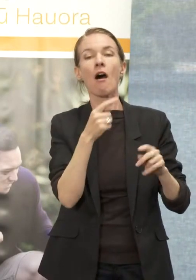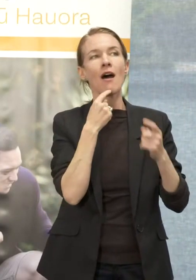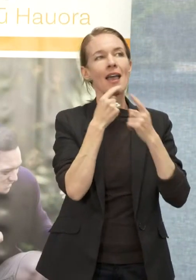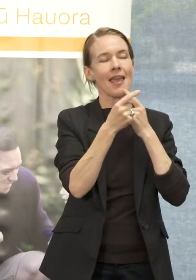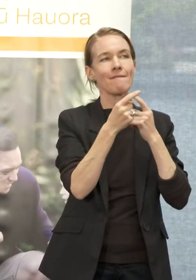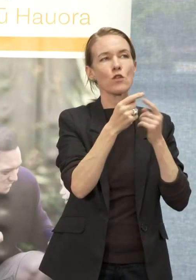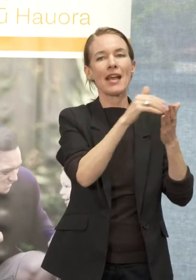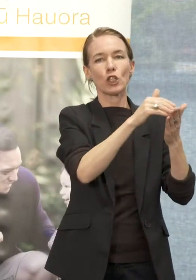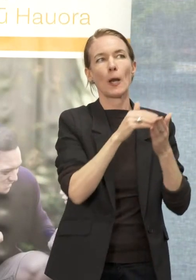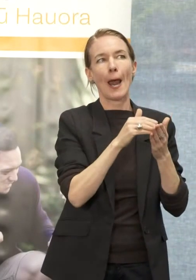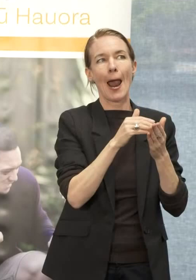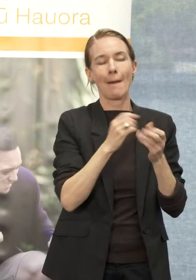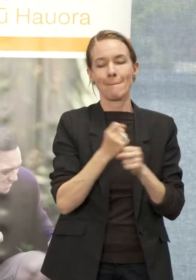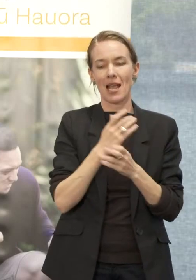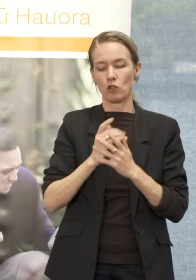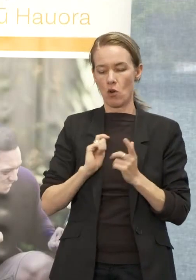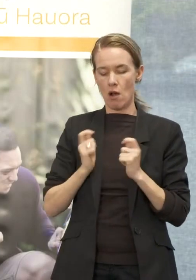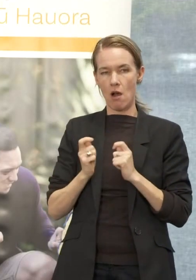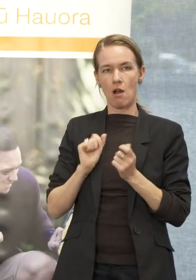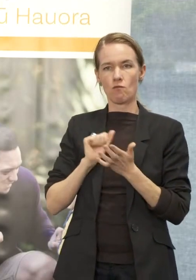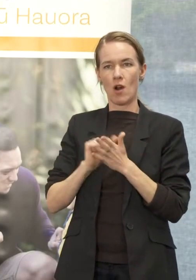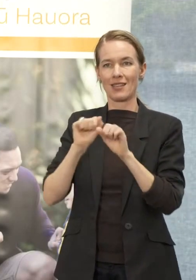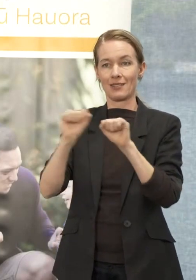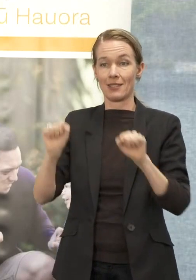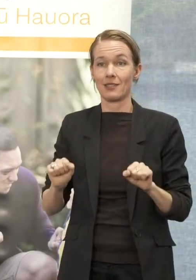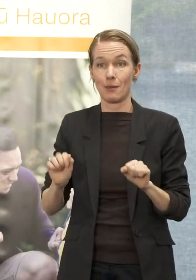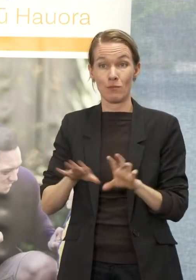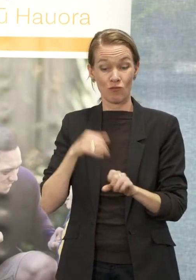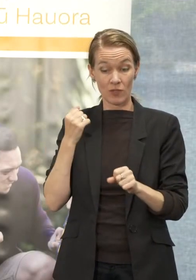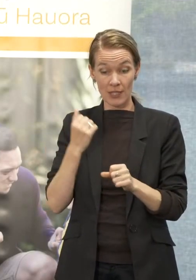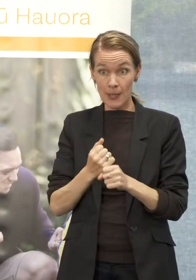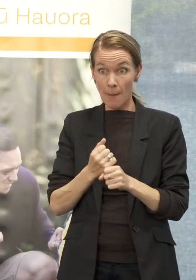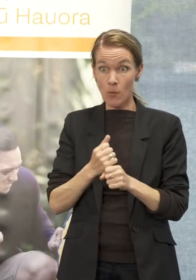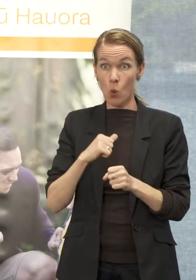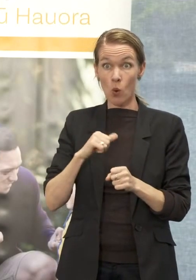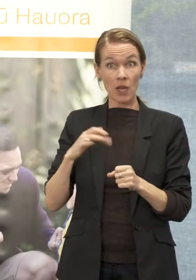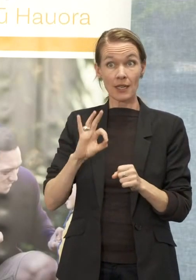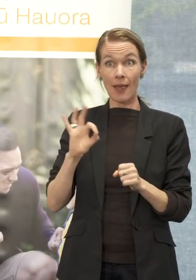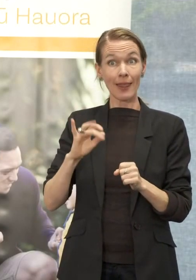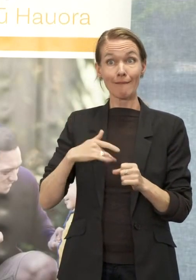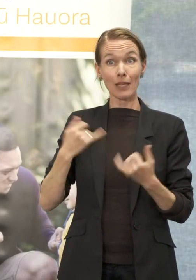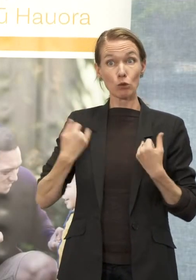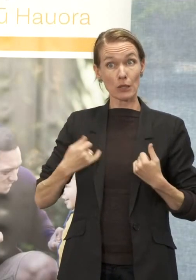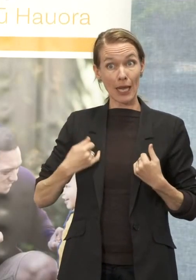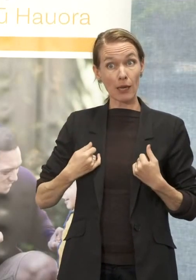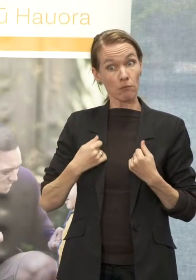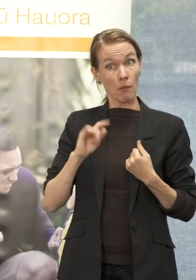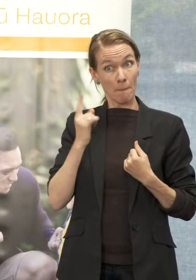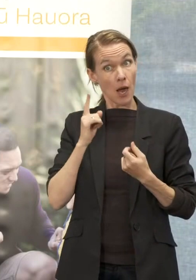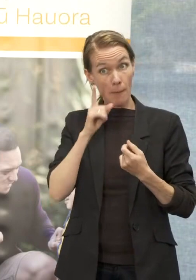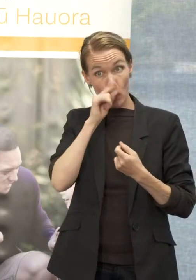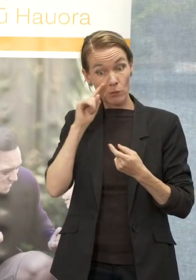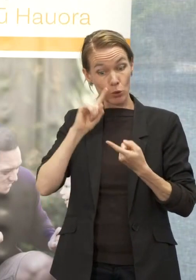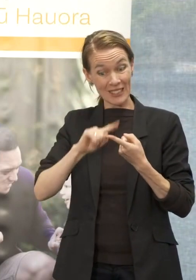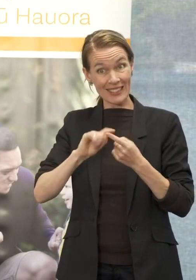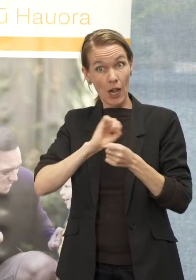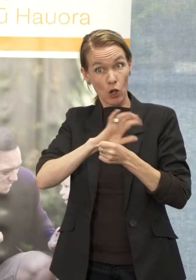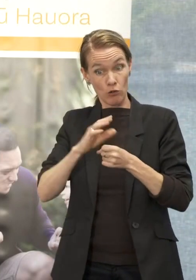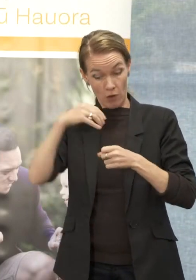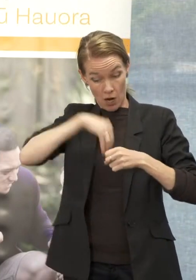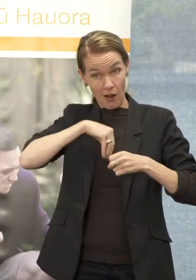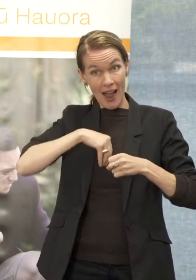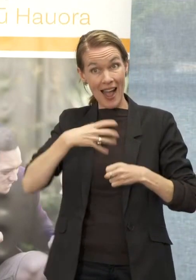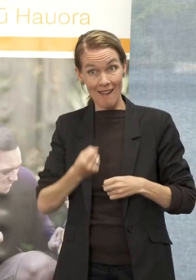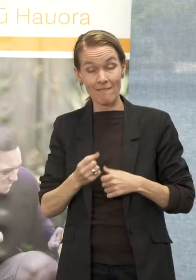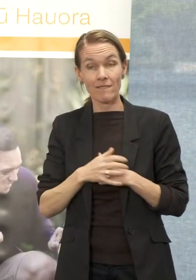infectious, and the possibility of surface transmission. So that means that we have changed some of our approaches.